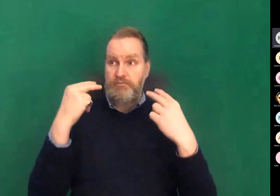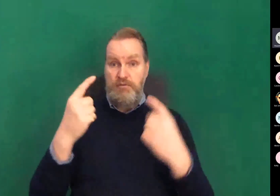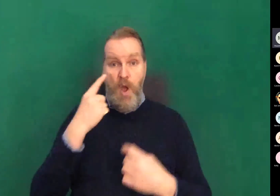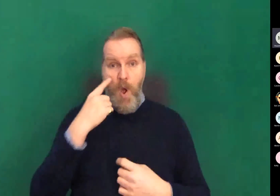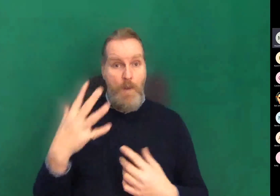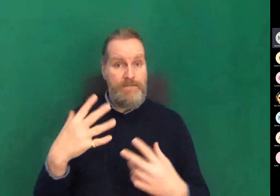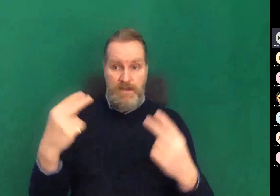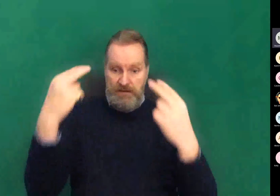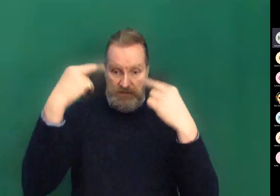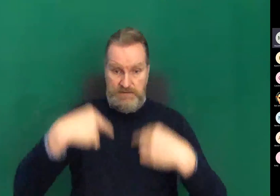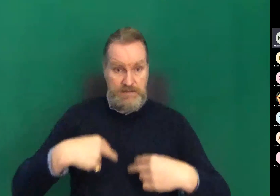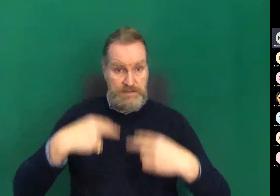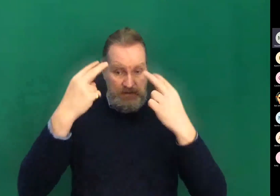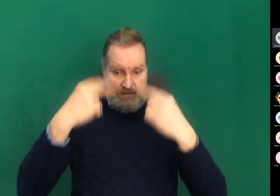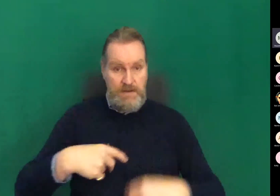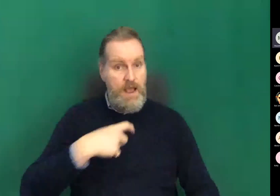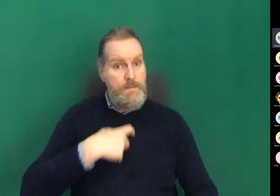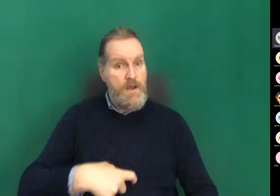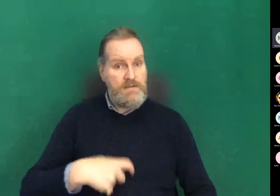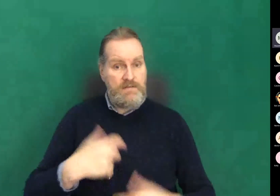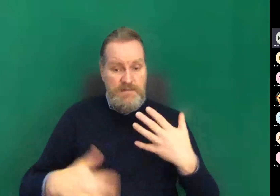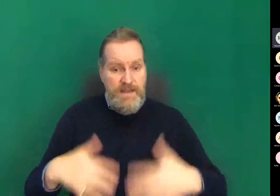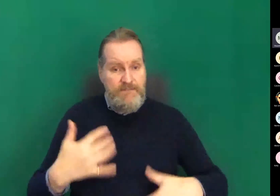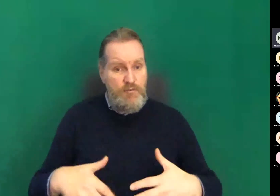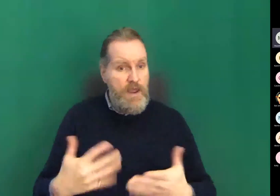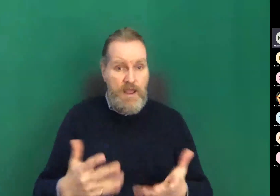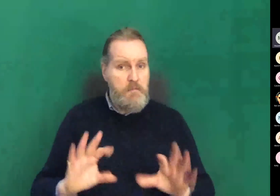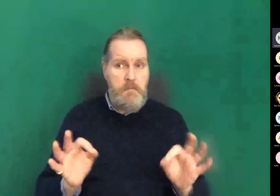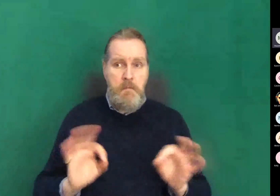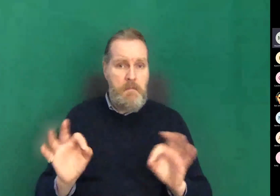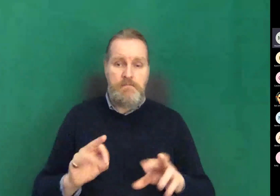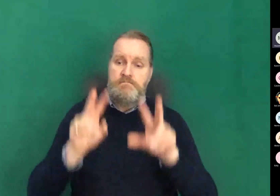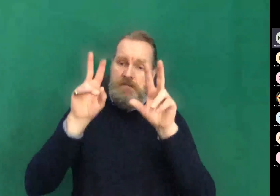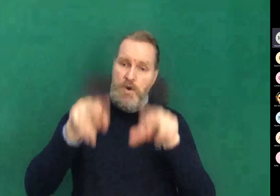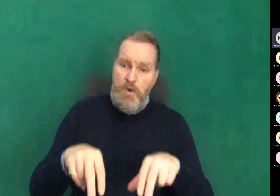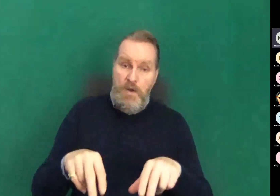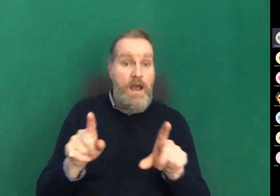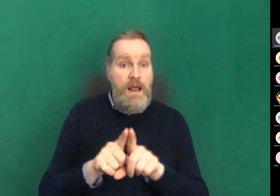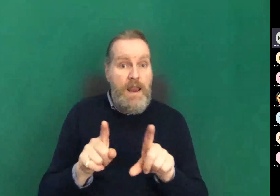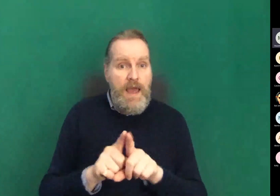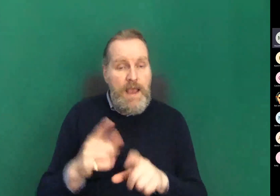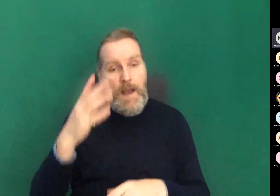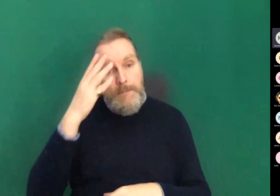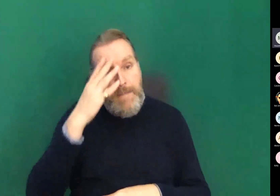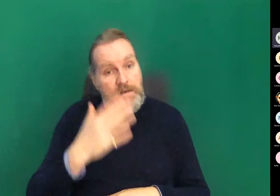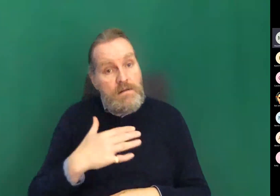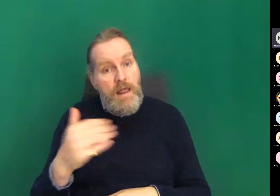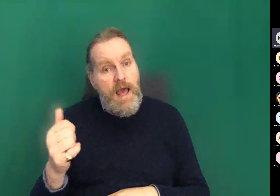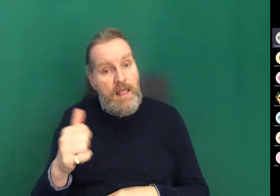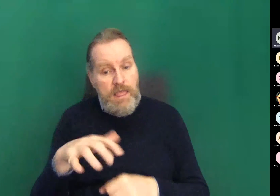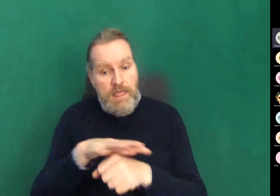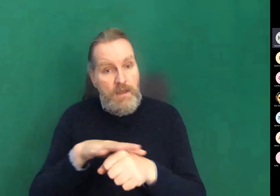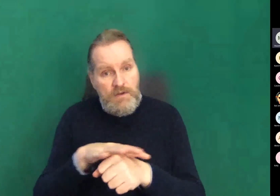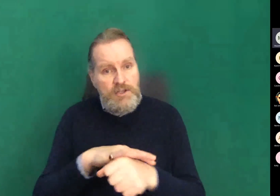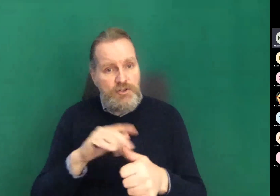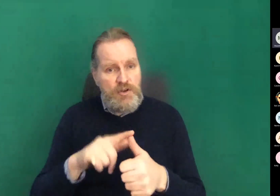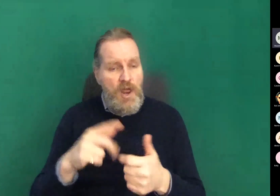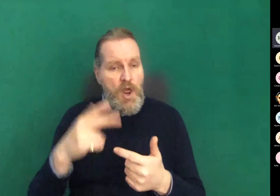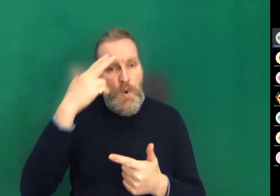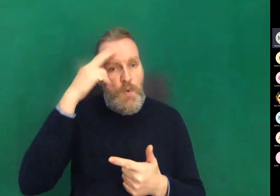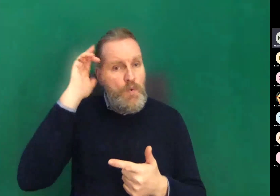person is suffering from just by looking at them. This includes things like mental health conditions,